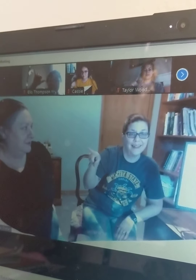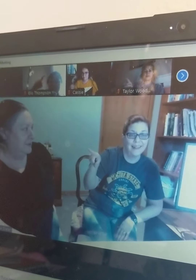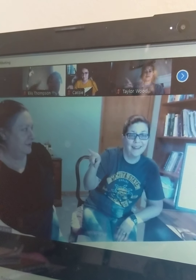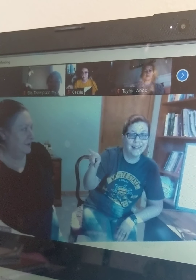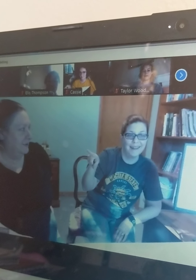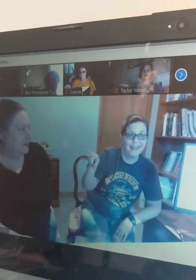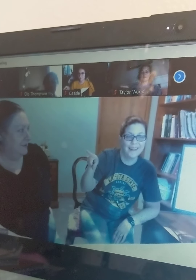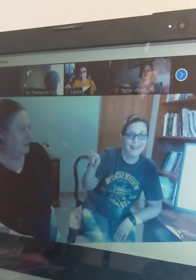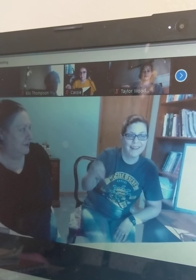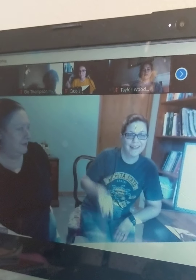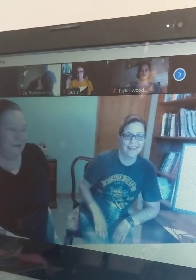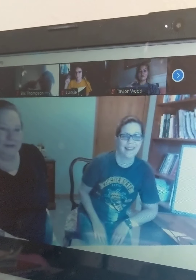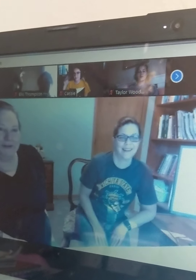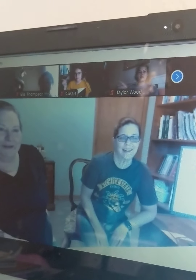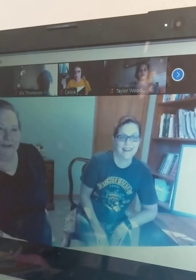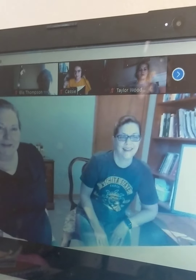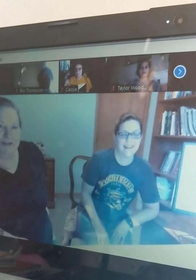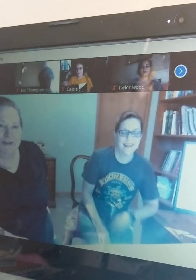Z, draw a Z in the air.